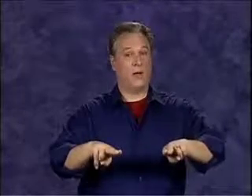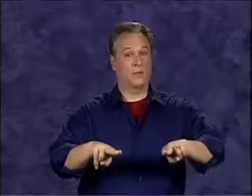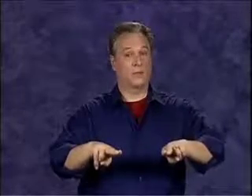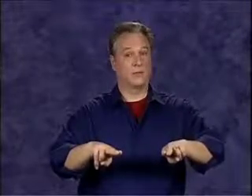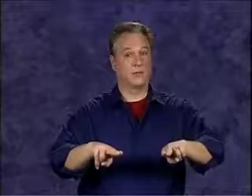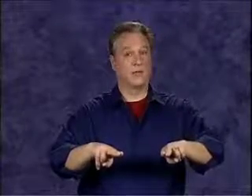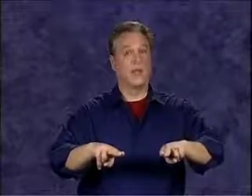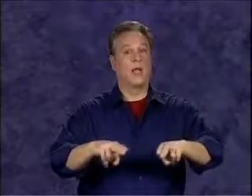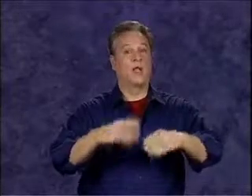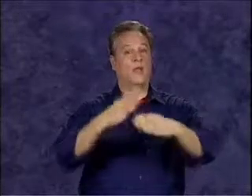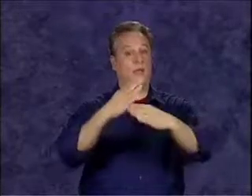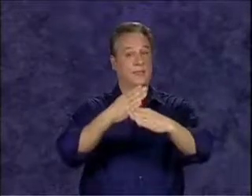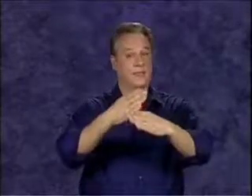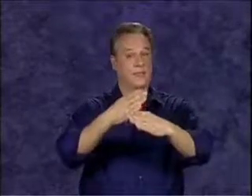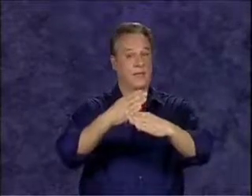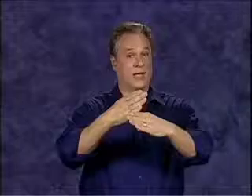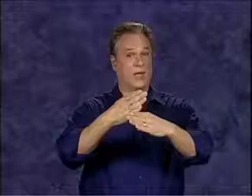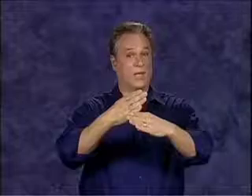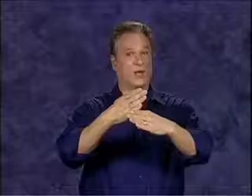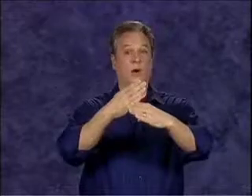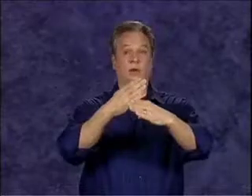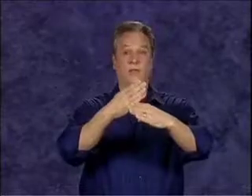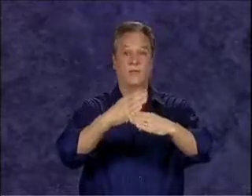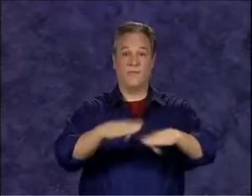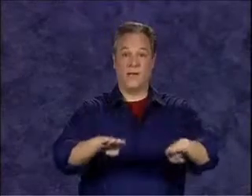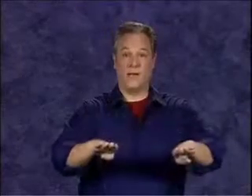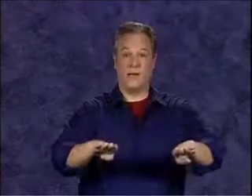parts. This is the sign for divide.